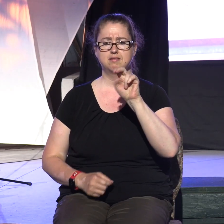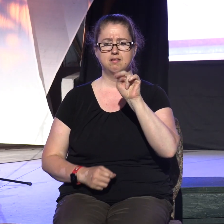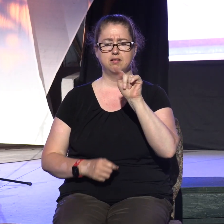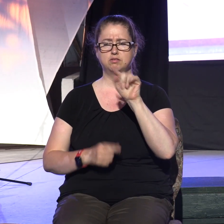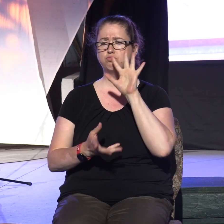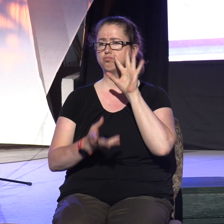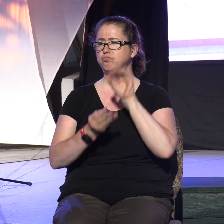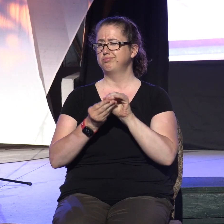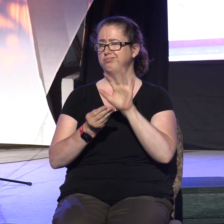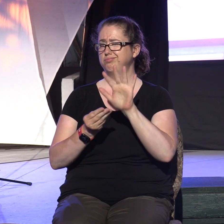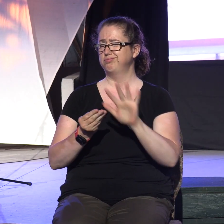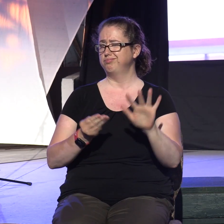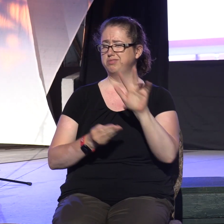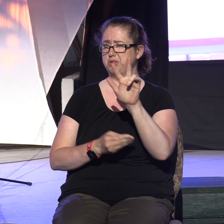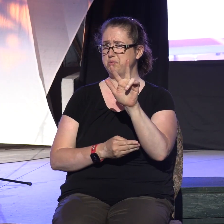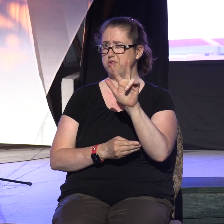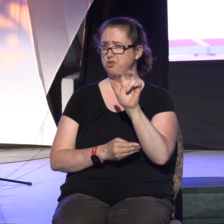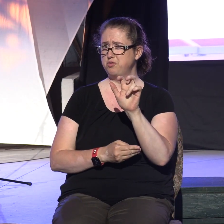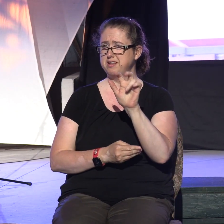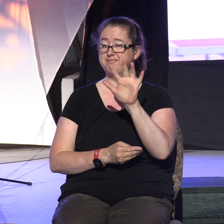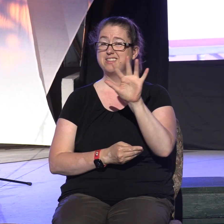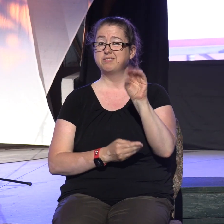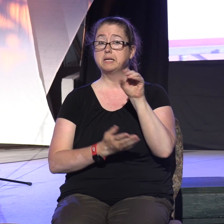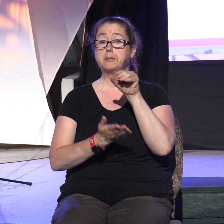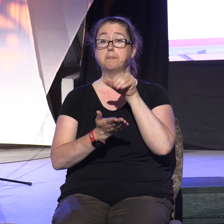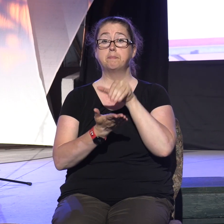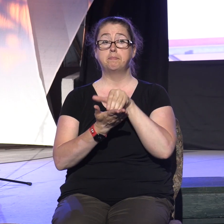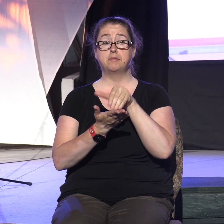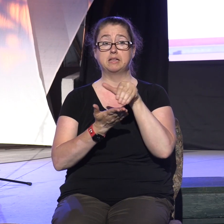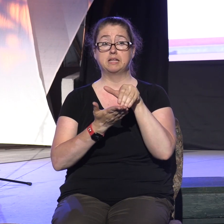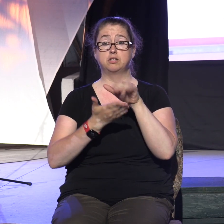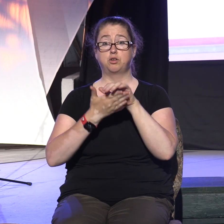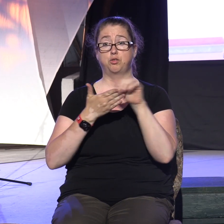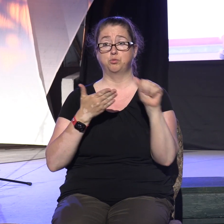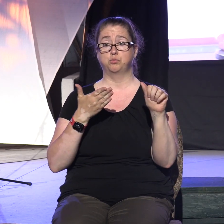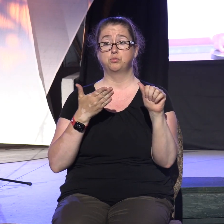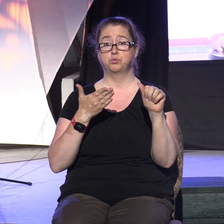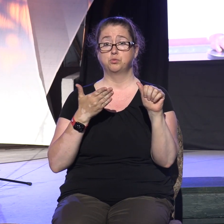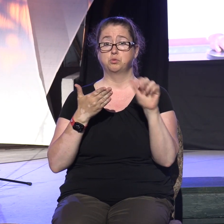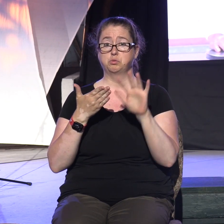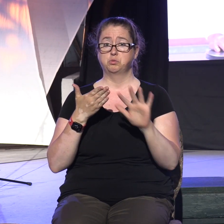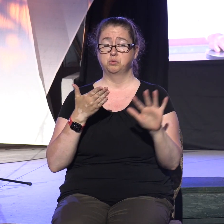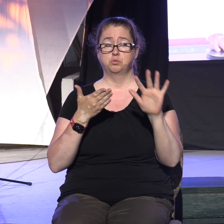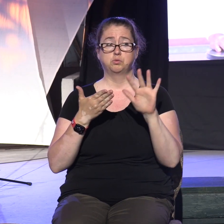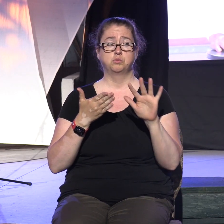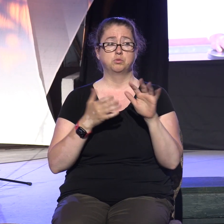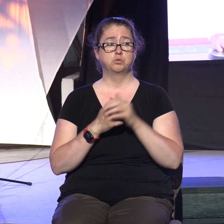Think about that. $350 million. That's more than I make in a whole month.